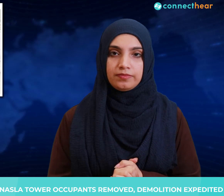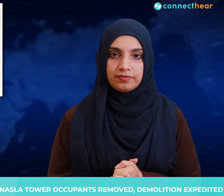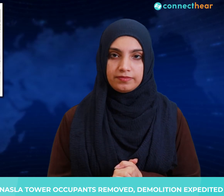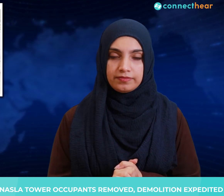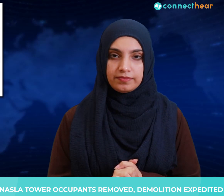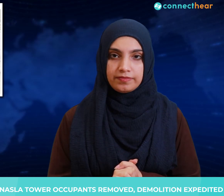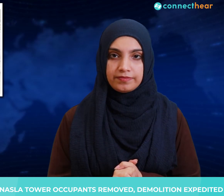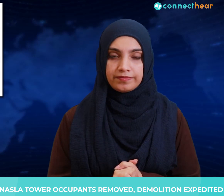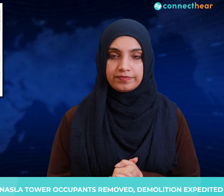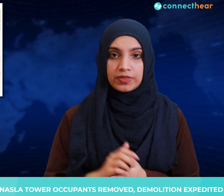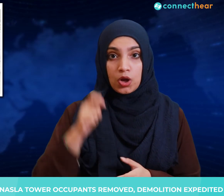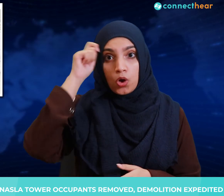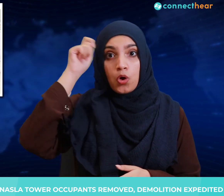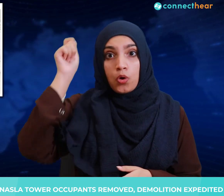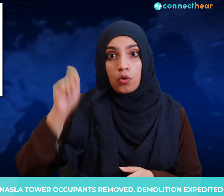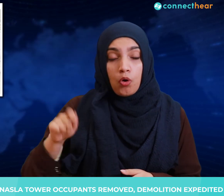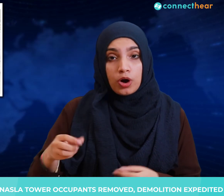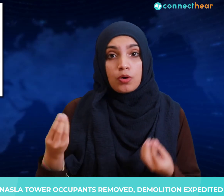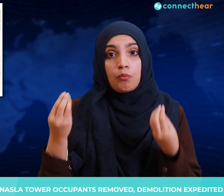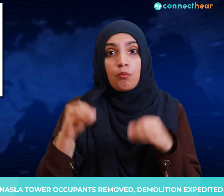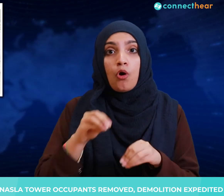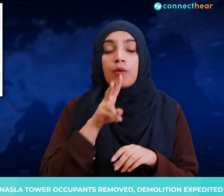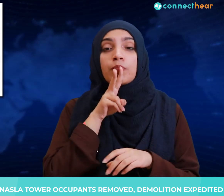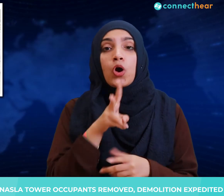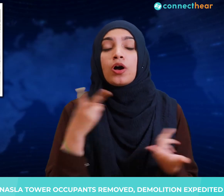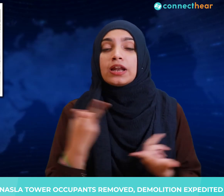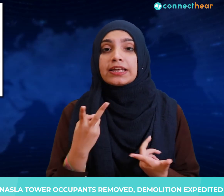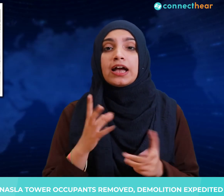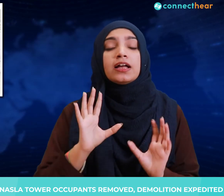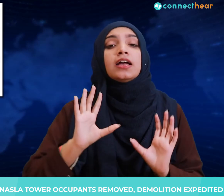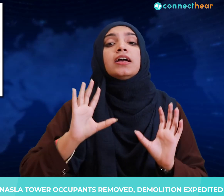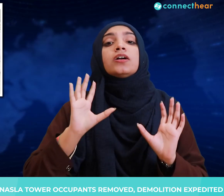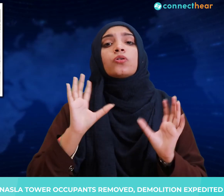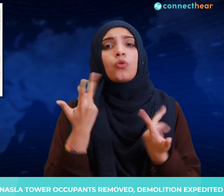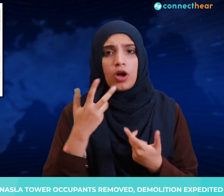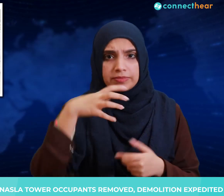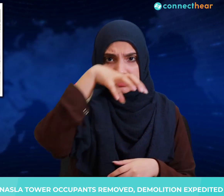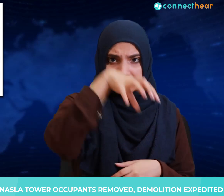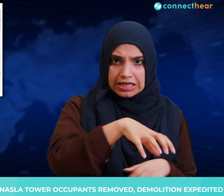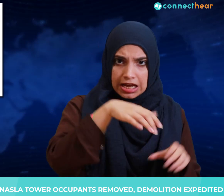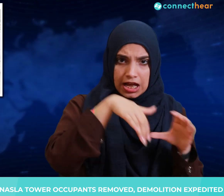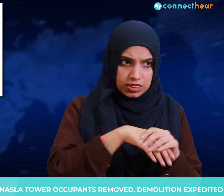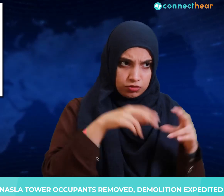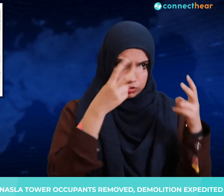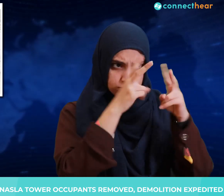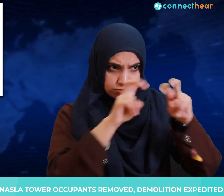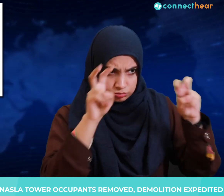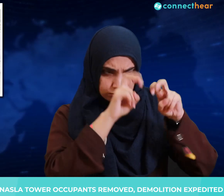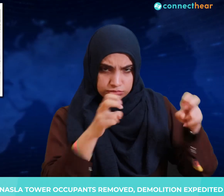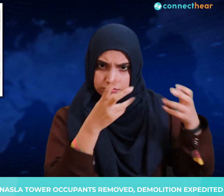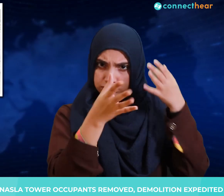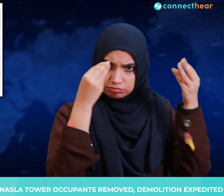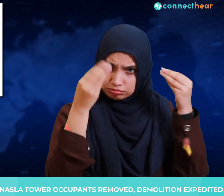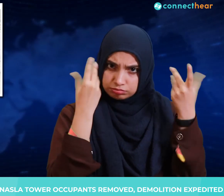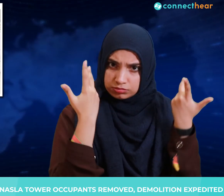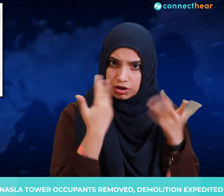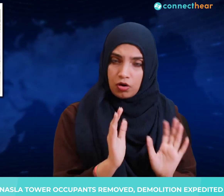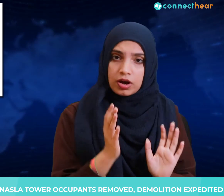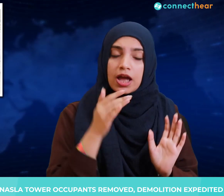The court said that after scrutinizing the records and documents, it had become clear that the Nasla